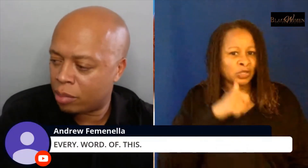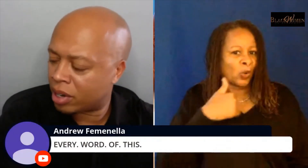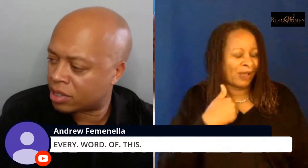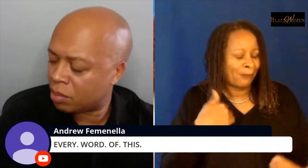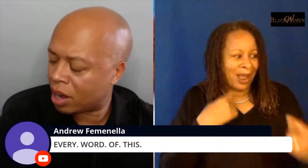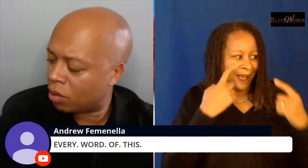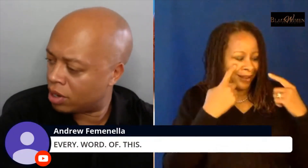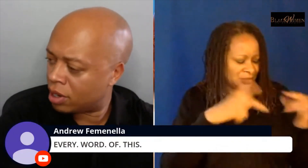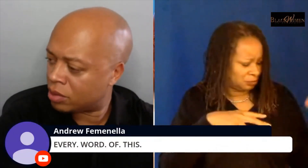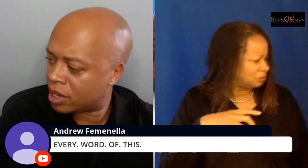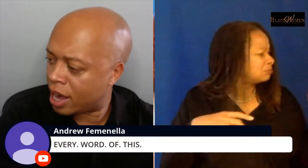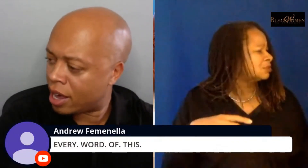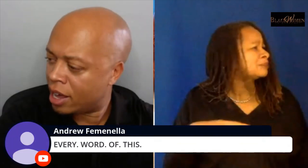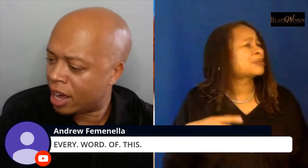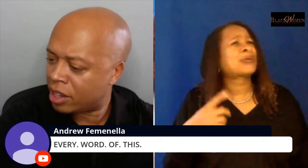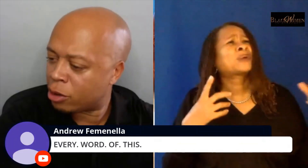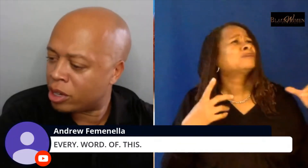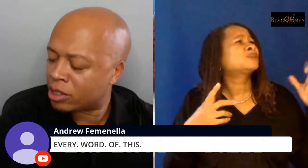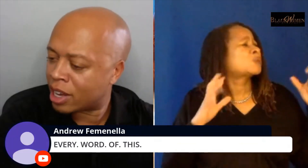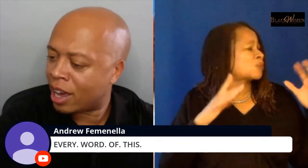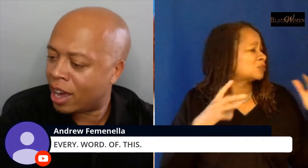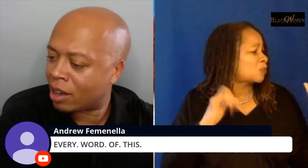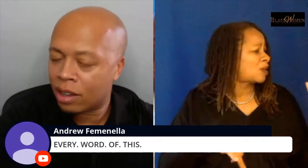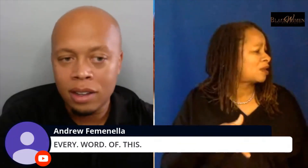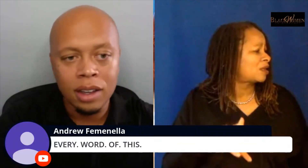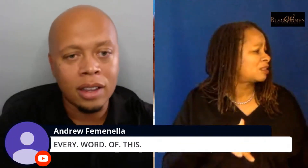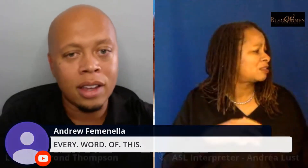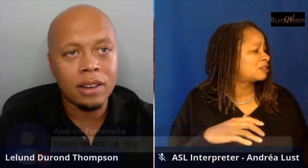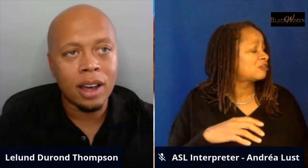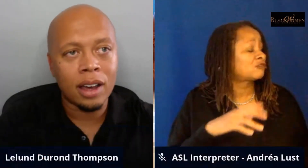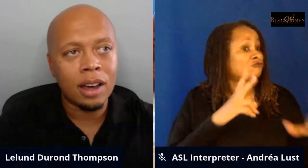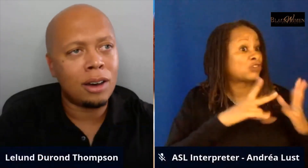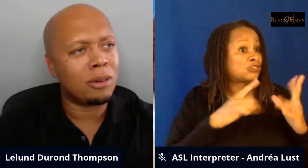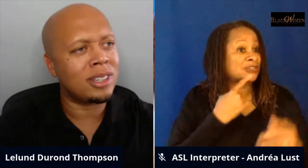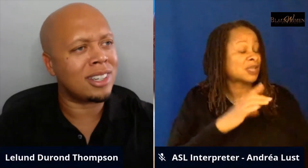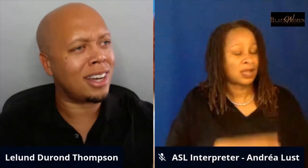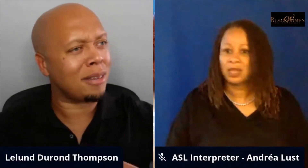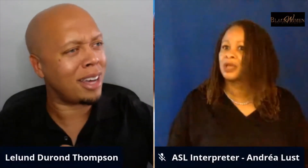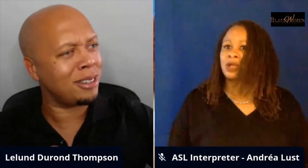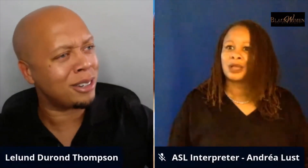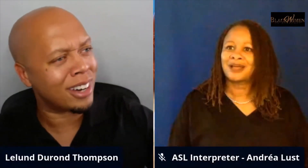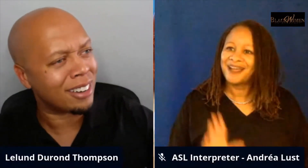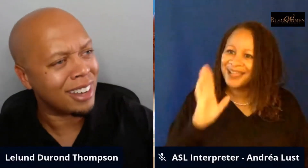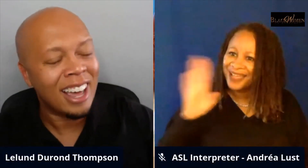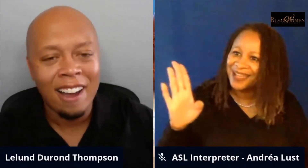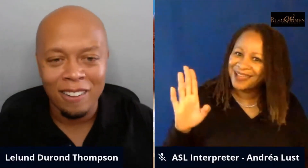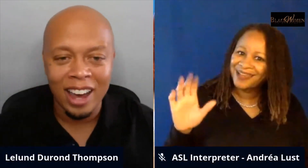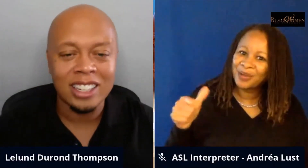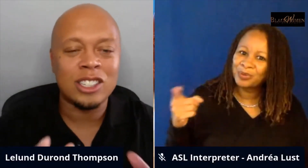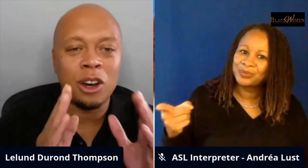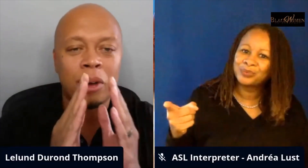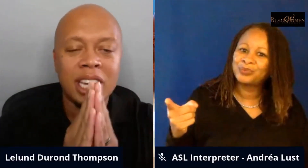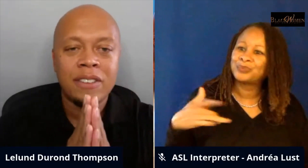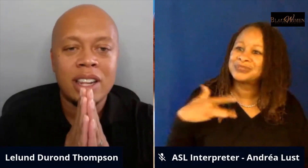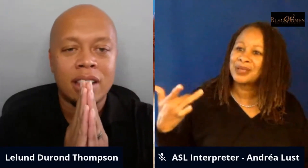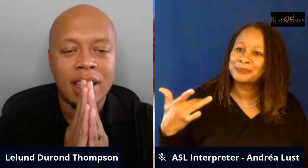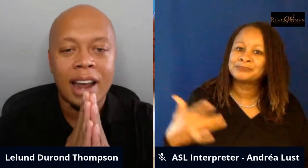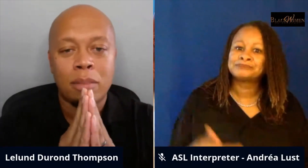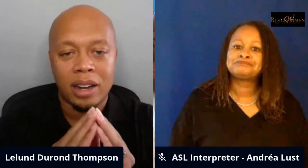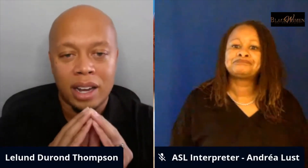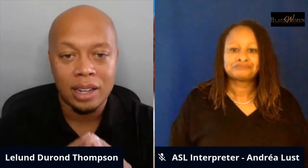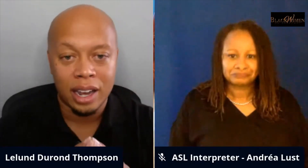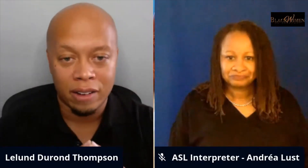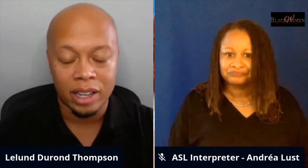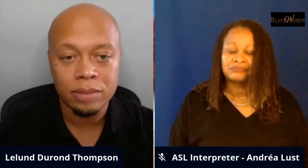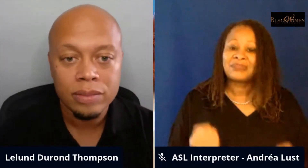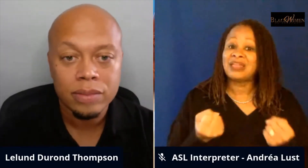right? Because I'm like, what the hell was that? And then the reader's like, hey, and then you're like, oh, what's up? How you doing? Right? So even that amount